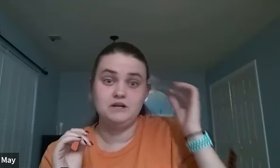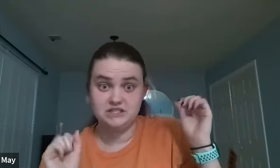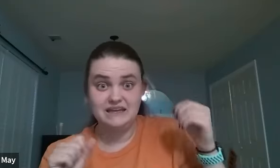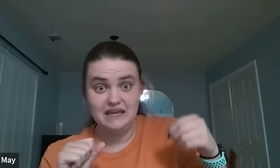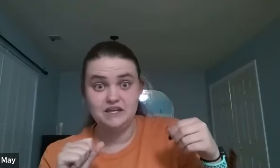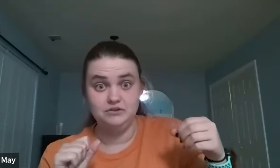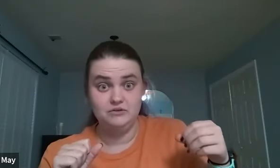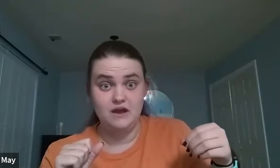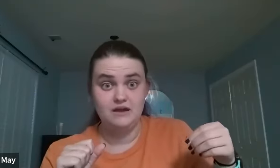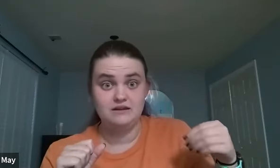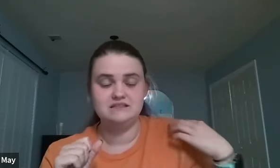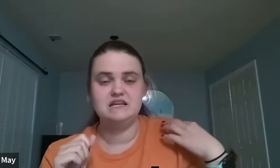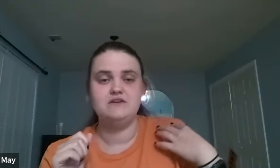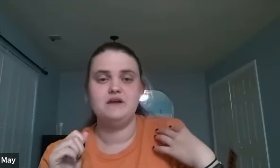question. Can you do that? Instead